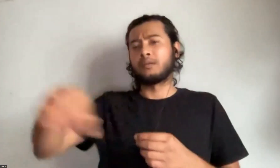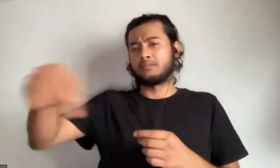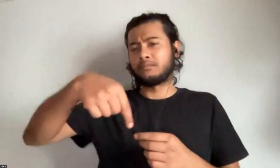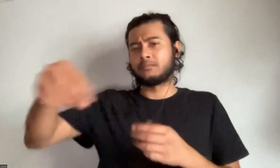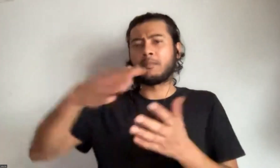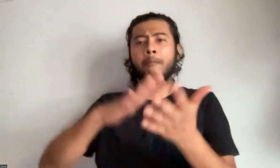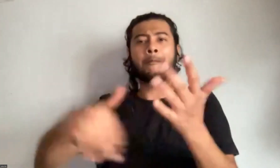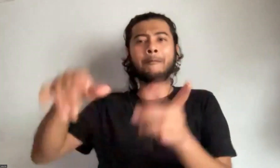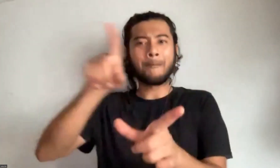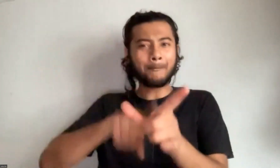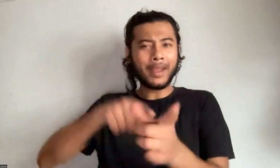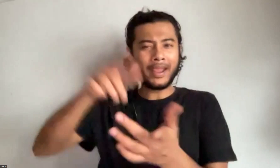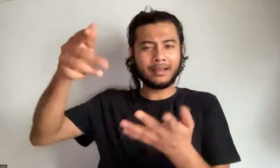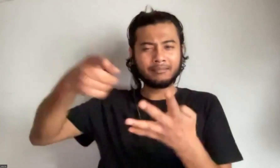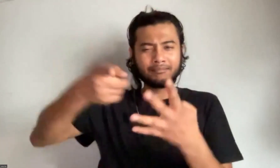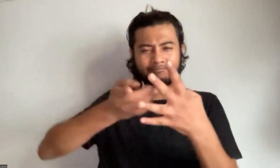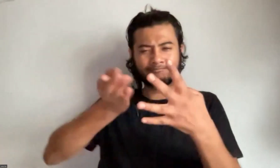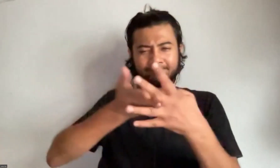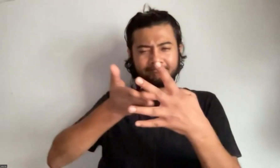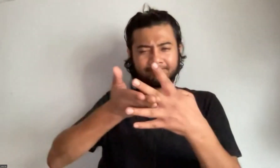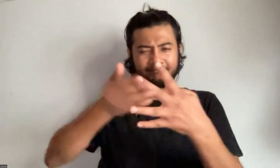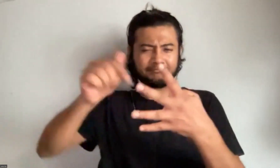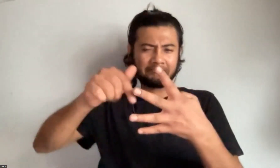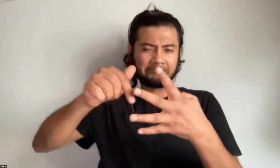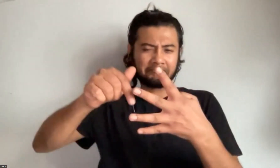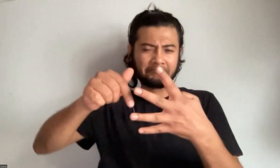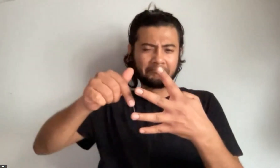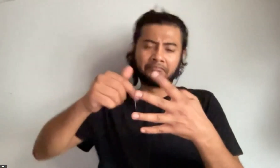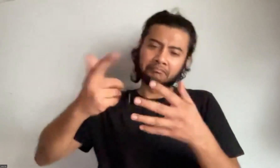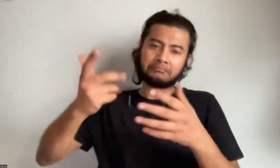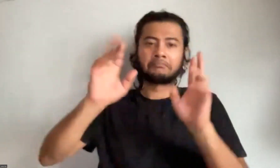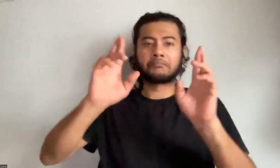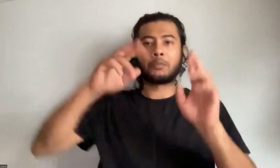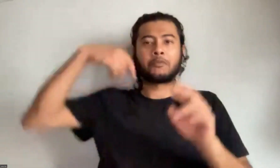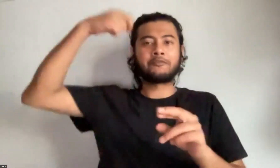middle of May, probably we should be able to do the entire video.